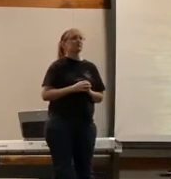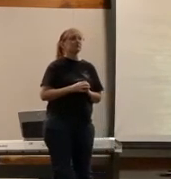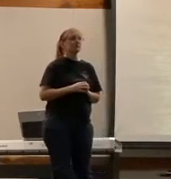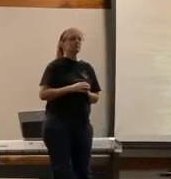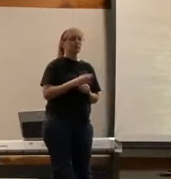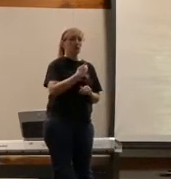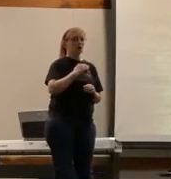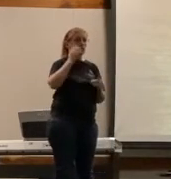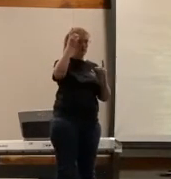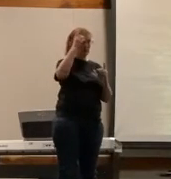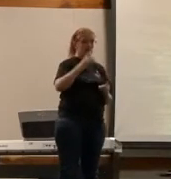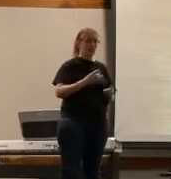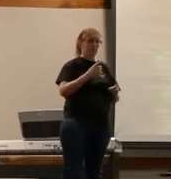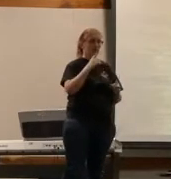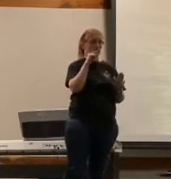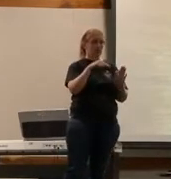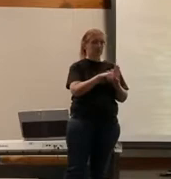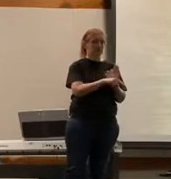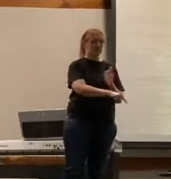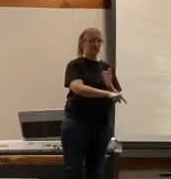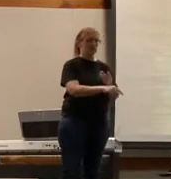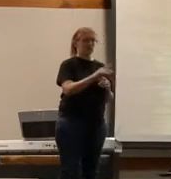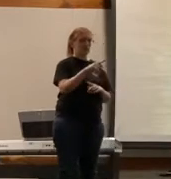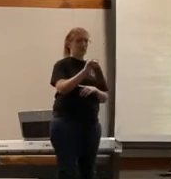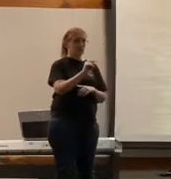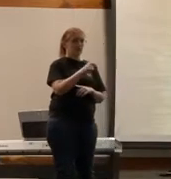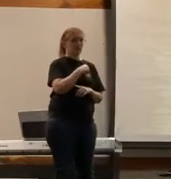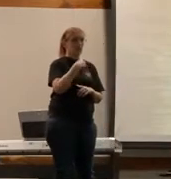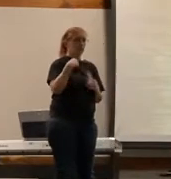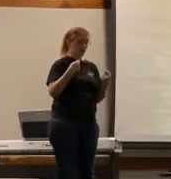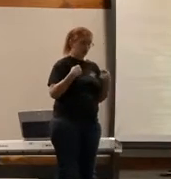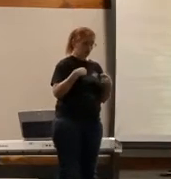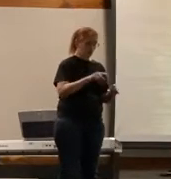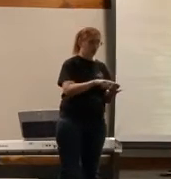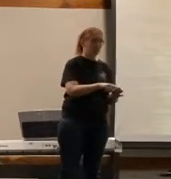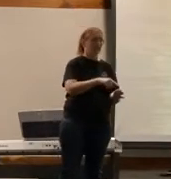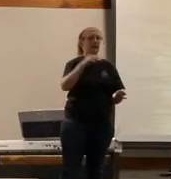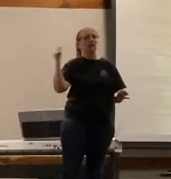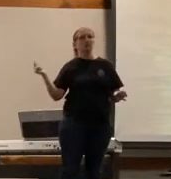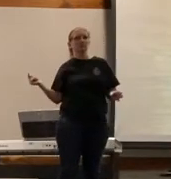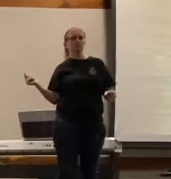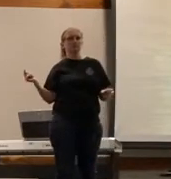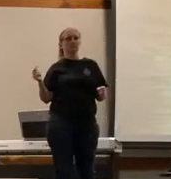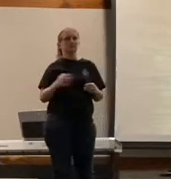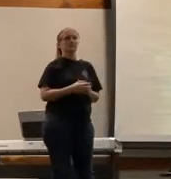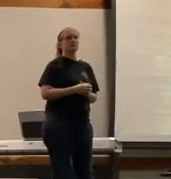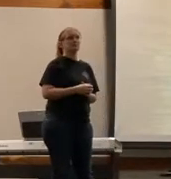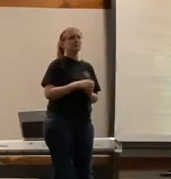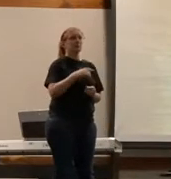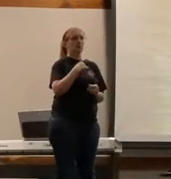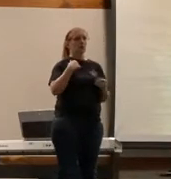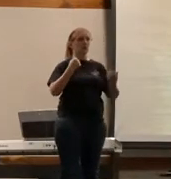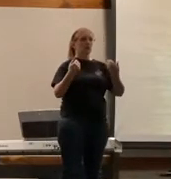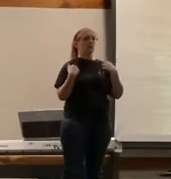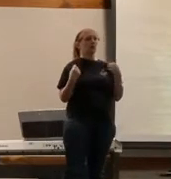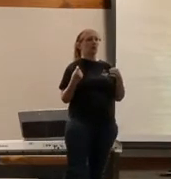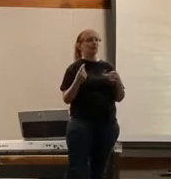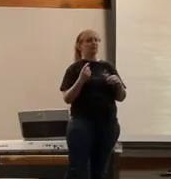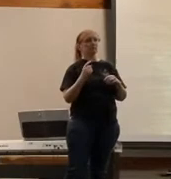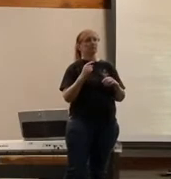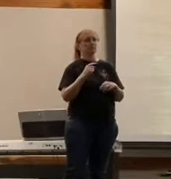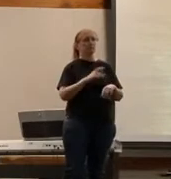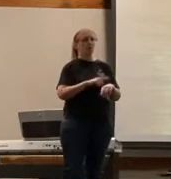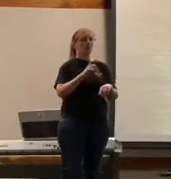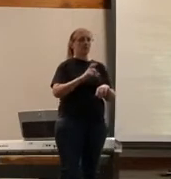Our decisions lead us deeper into the pit we are trying to get out of. We have moments where we